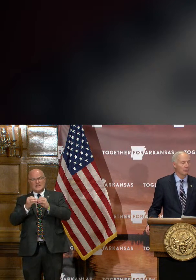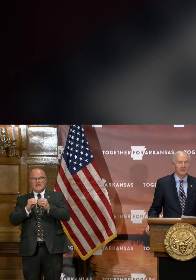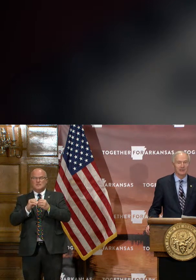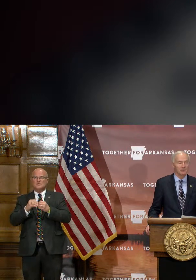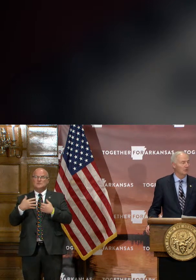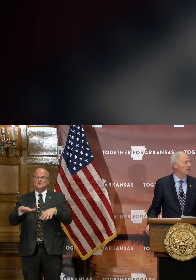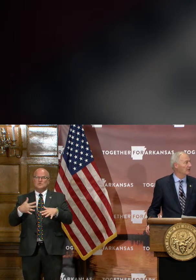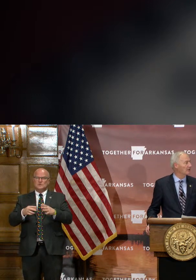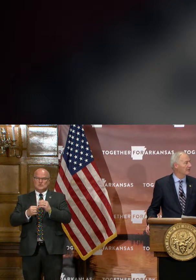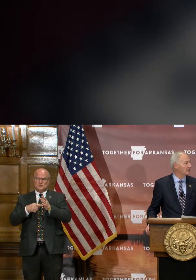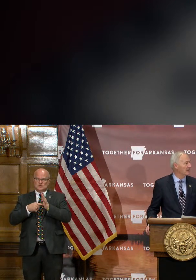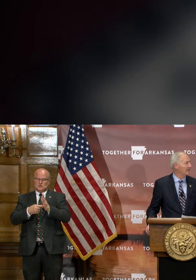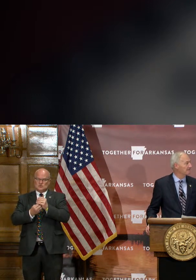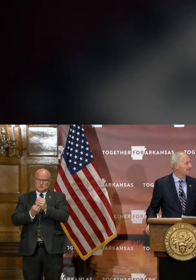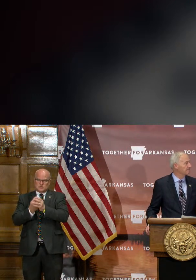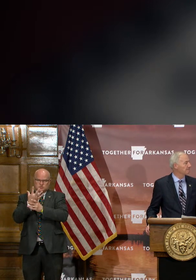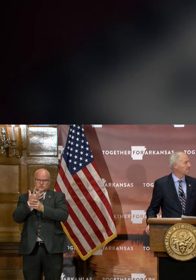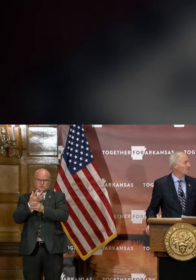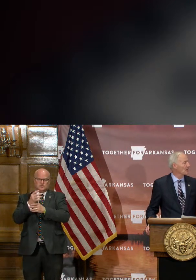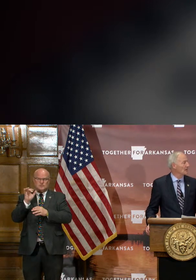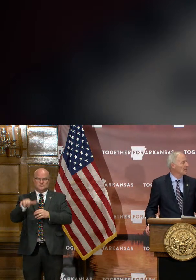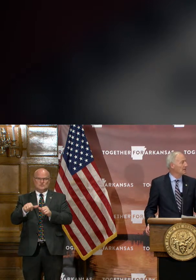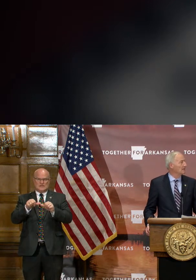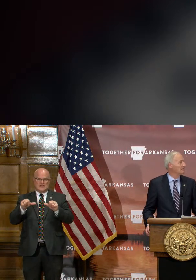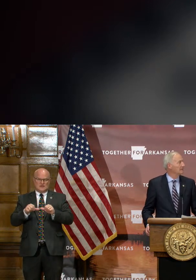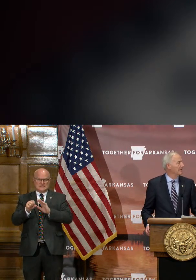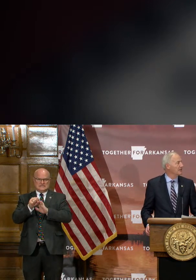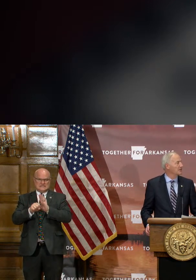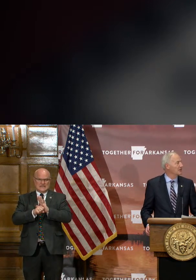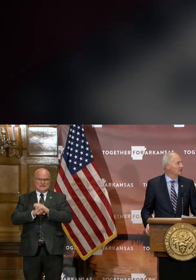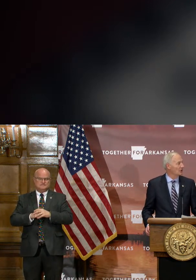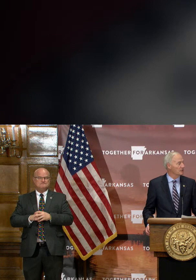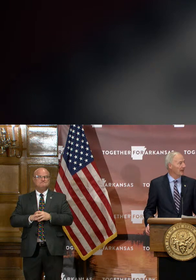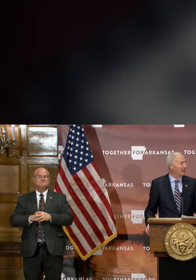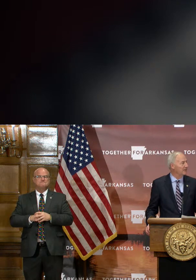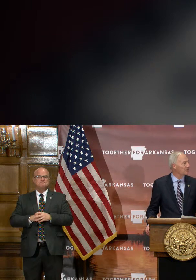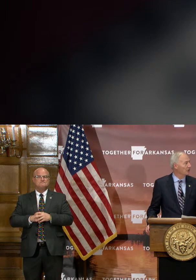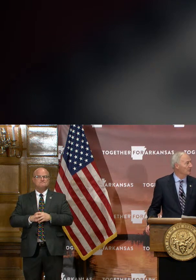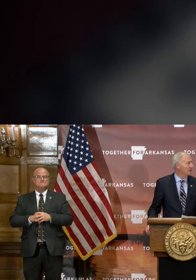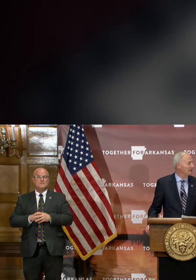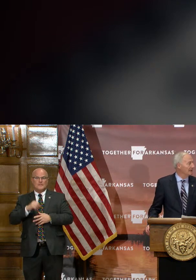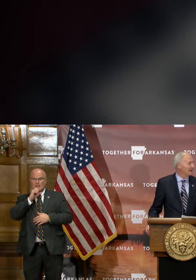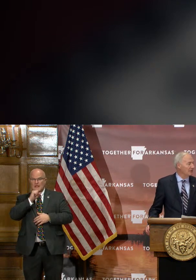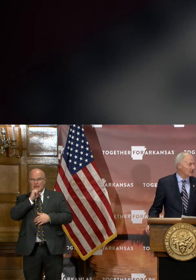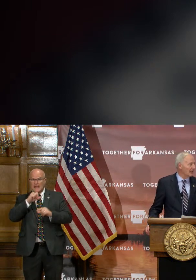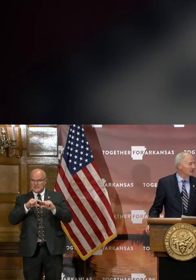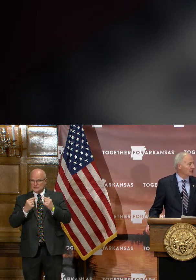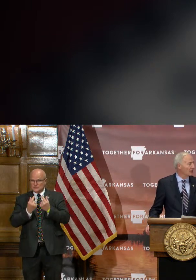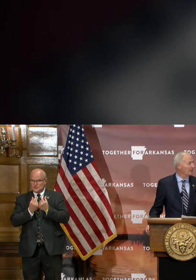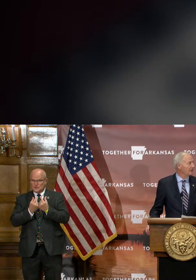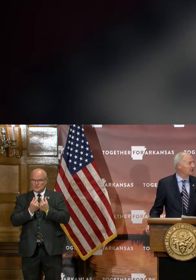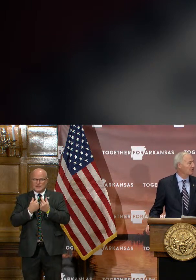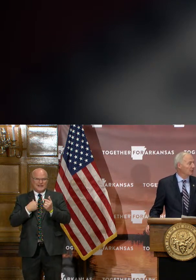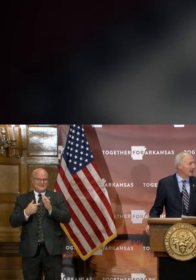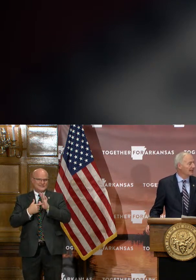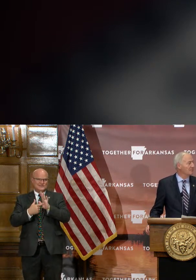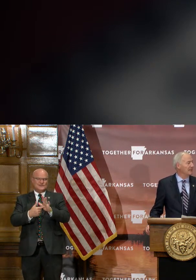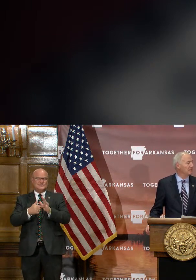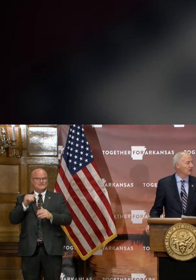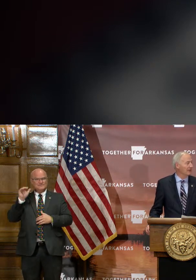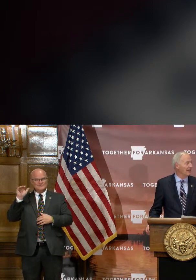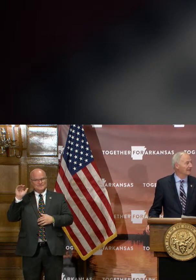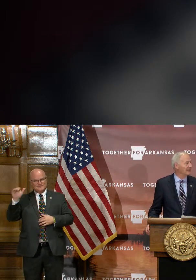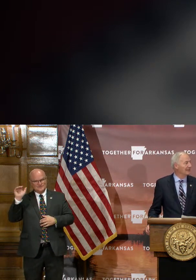significant growth in those two areas of the state. And this shows by age group. I just like to show this to